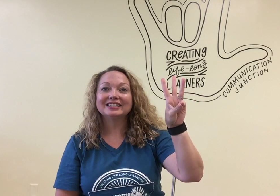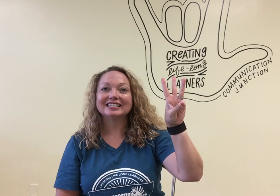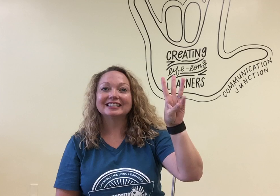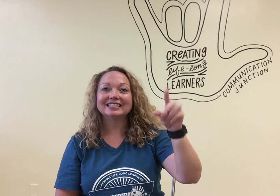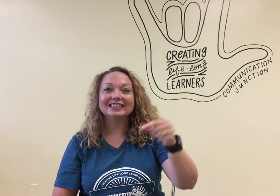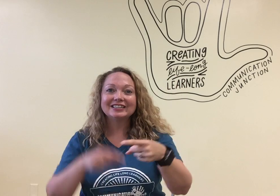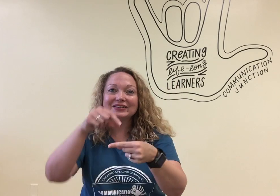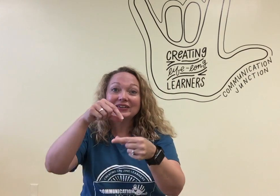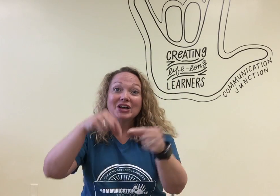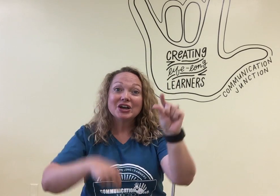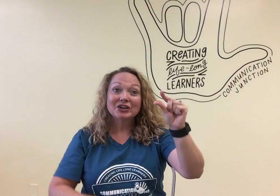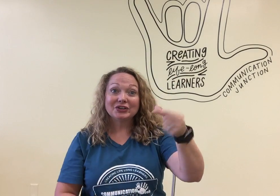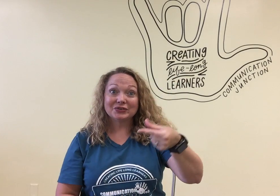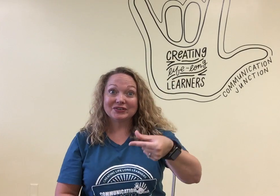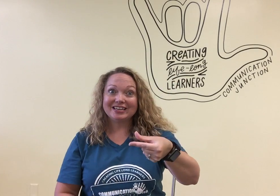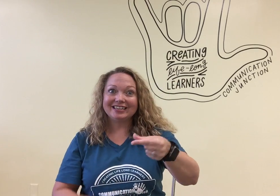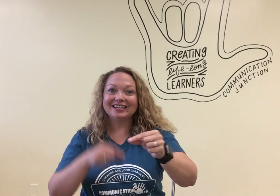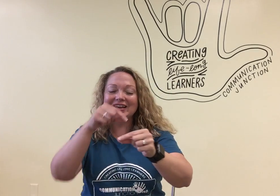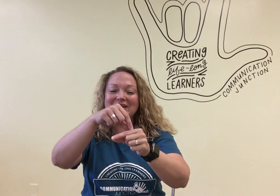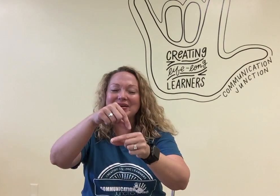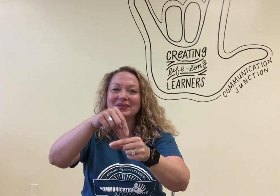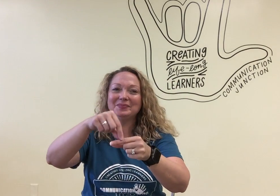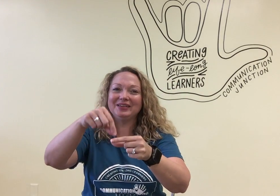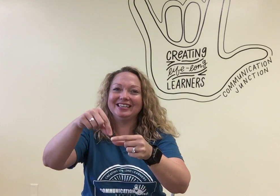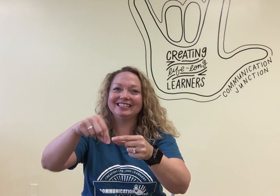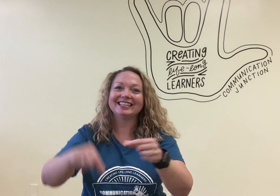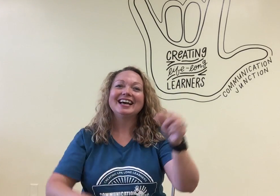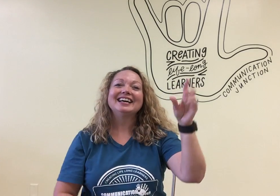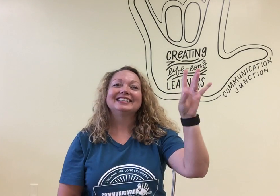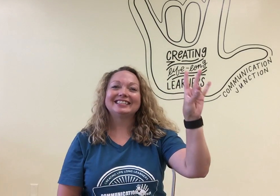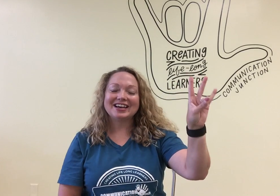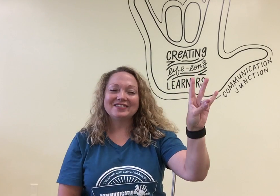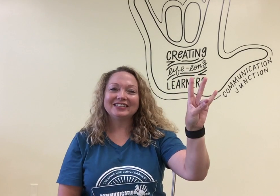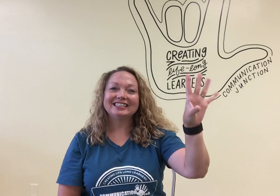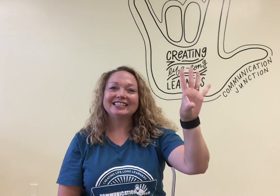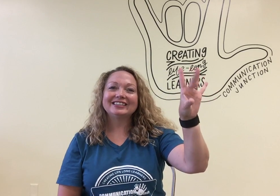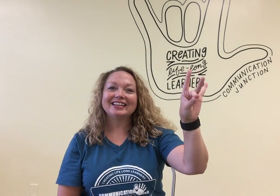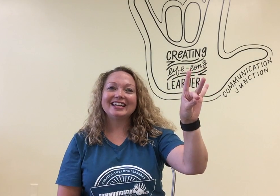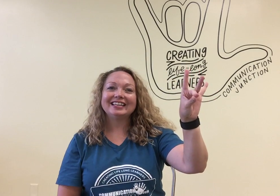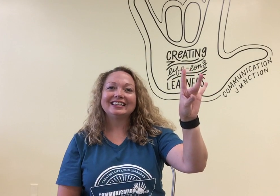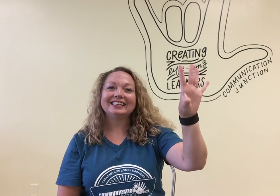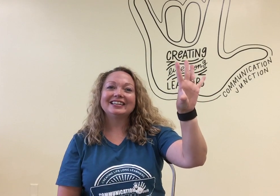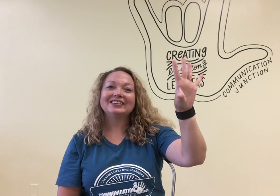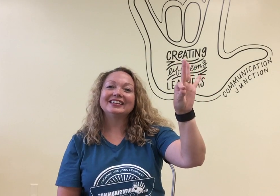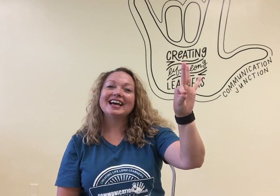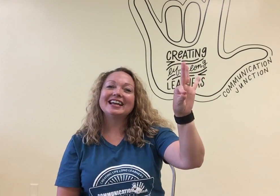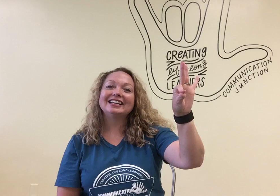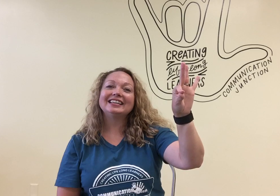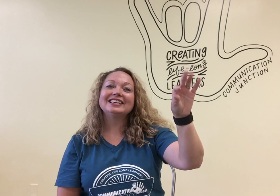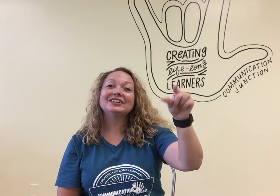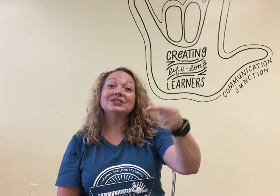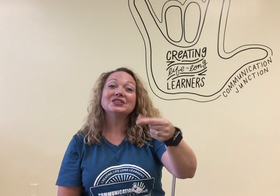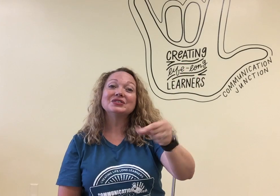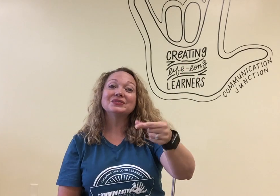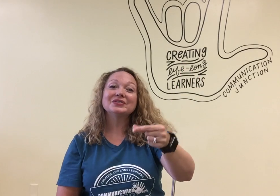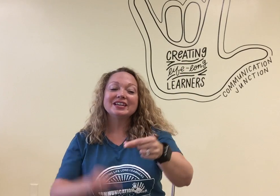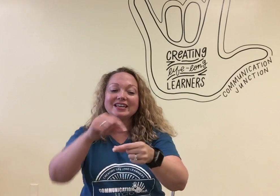6 little green peas, 7 little, 8 little, 9 little